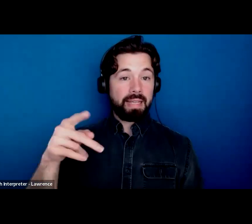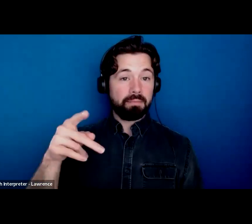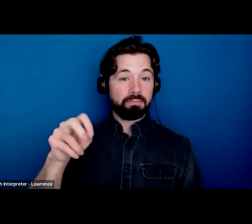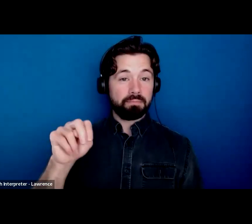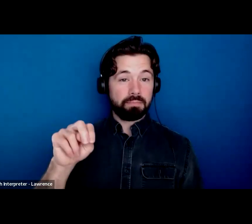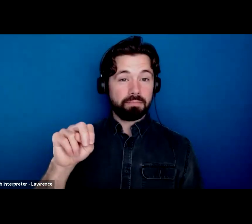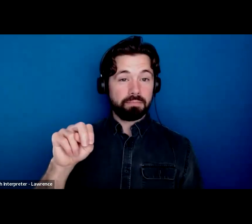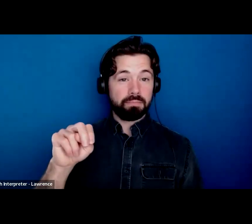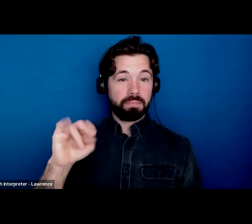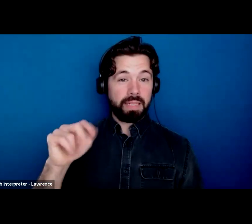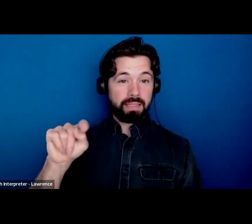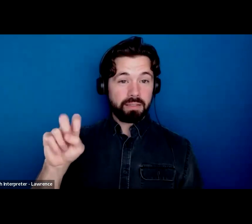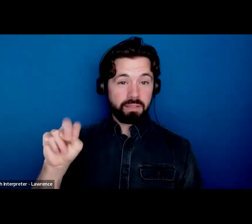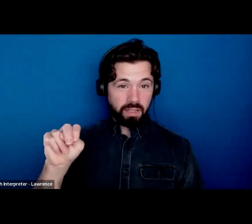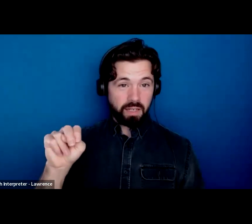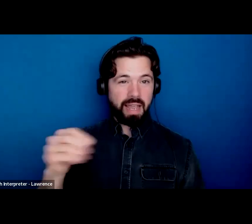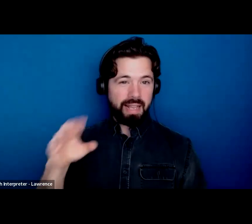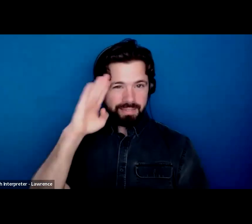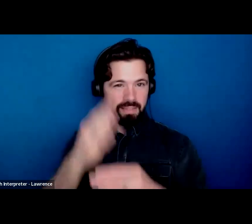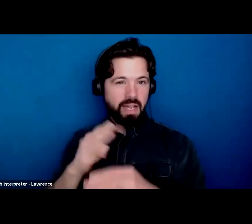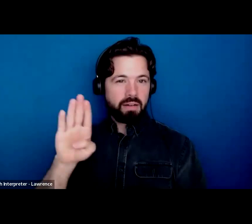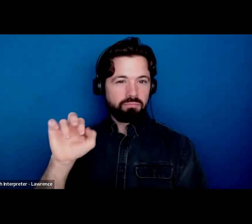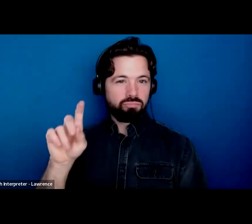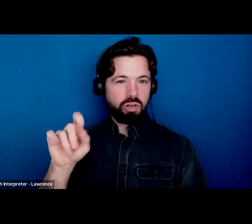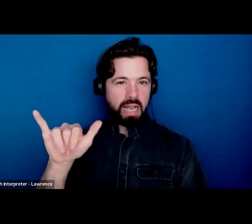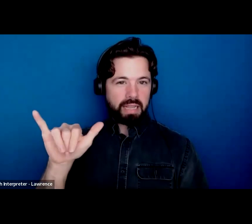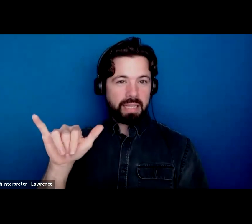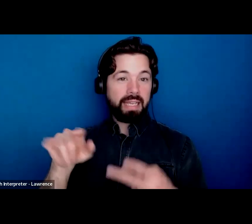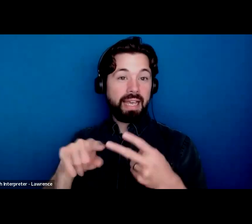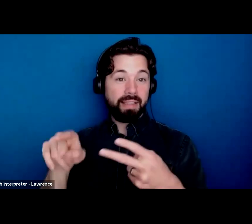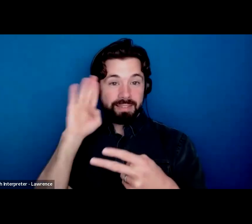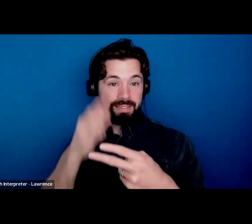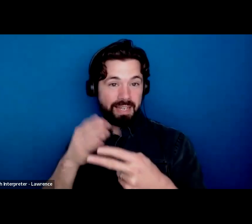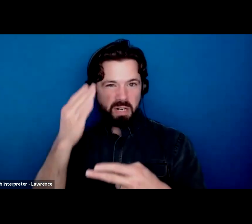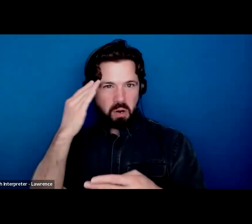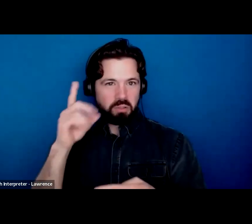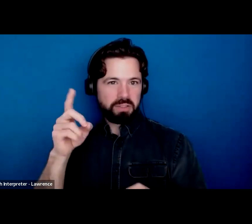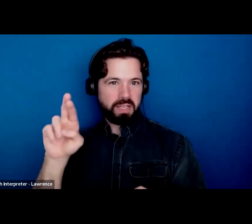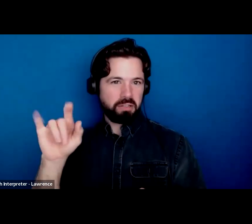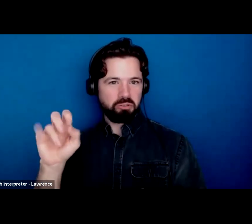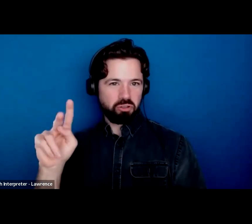and her son Bradley as well. And Bradley seems to know Dr. Jackson a little bit, so that was pretty cool. They had a good